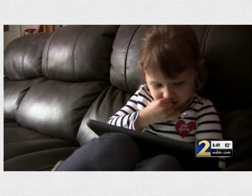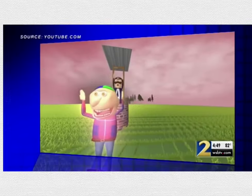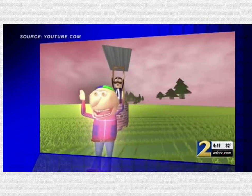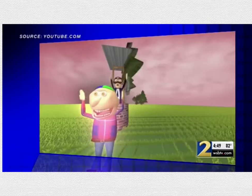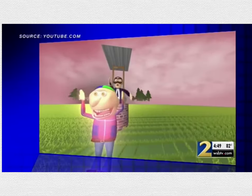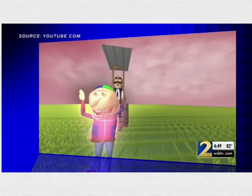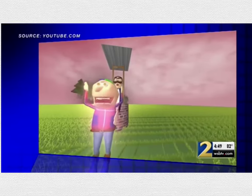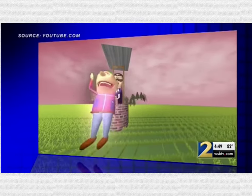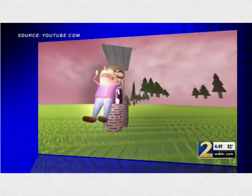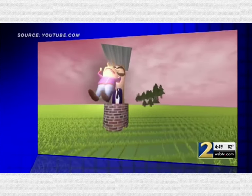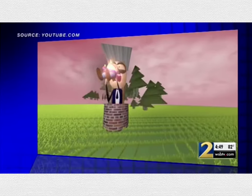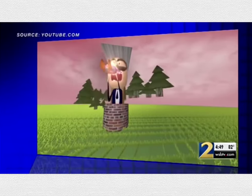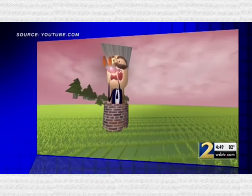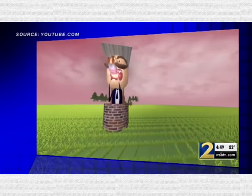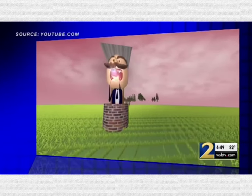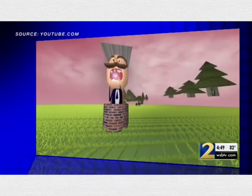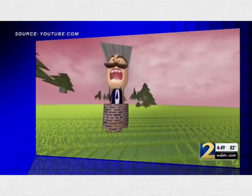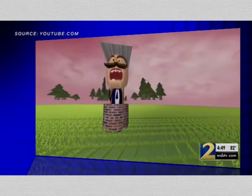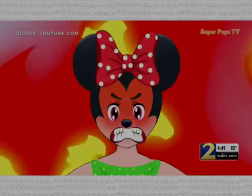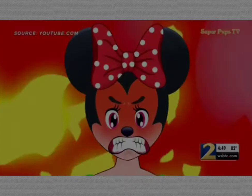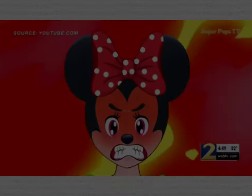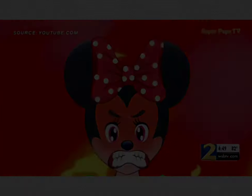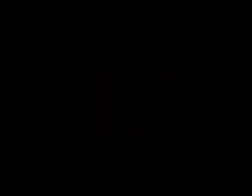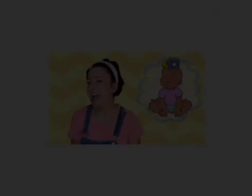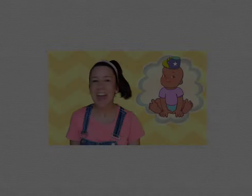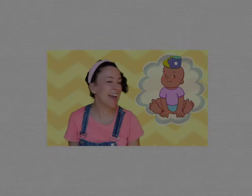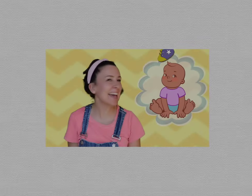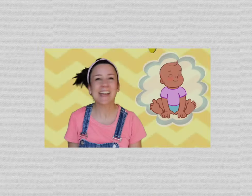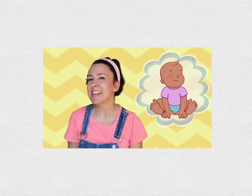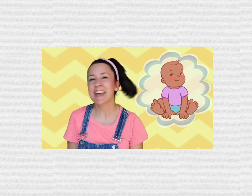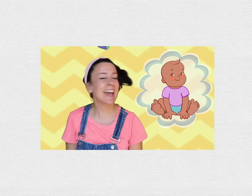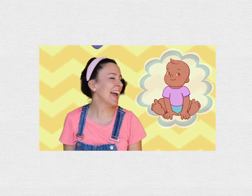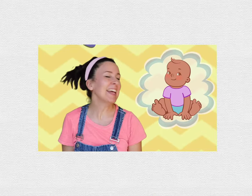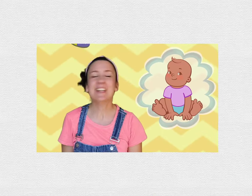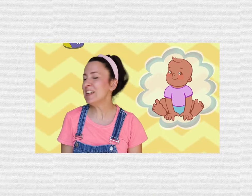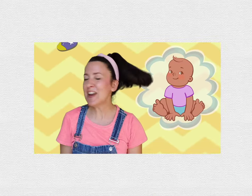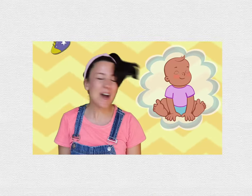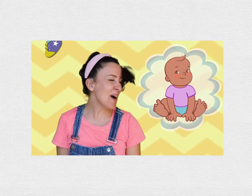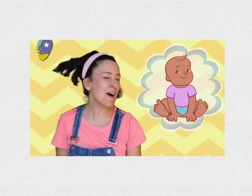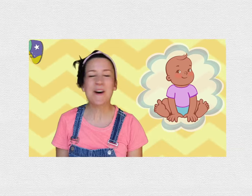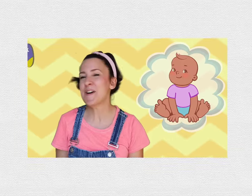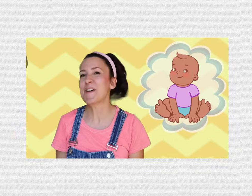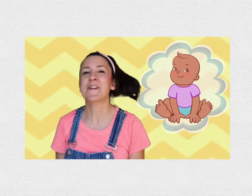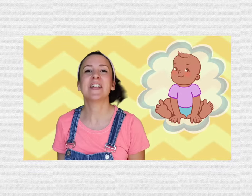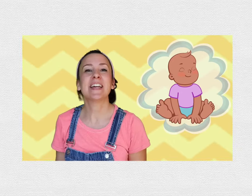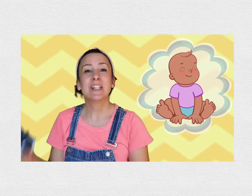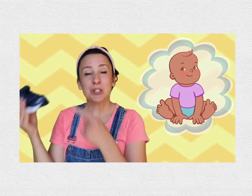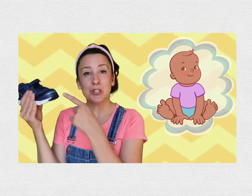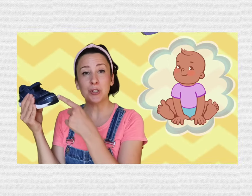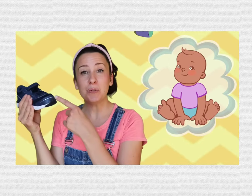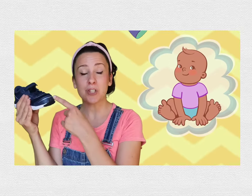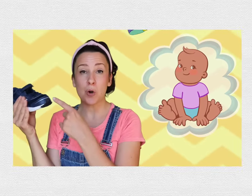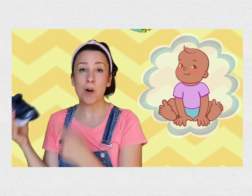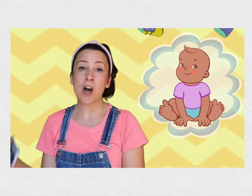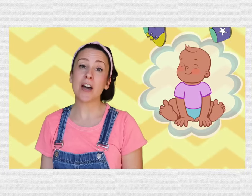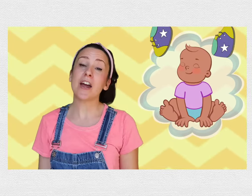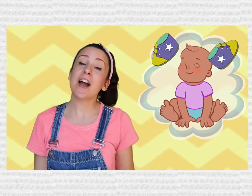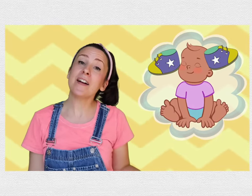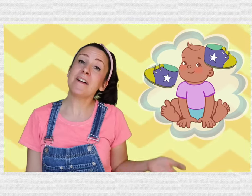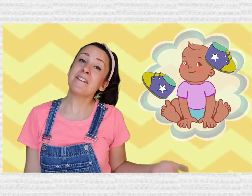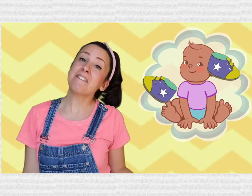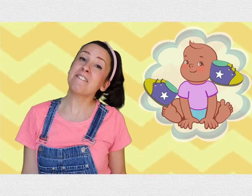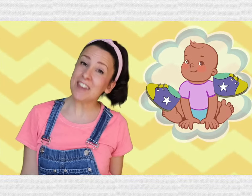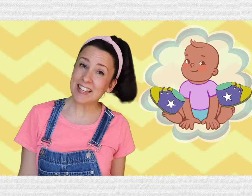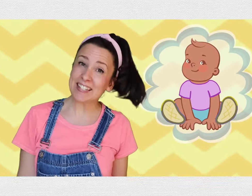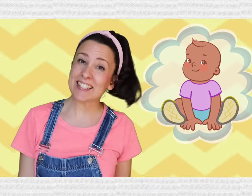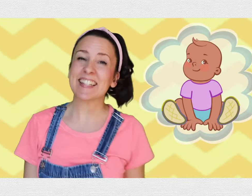up bad or good habits from the things they see on their favorite shows. With this in mind, it's no wonder Ms.Rachel is a new staple in children's lives